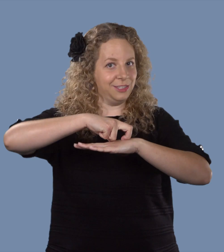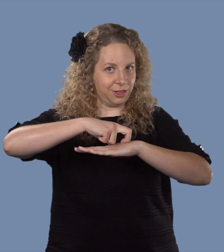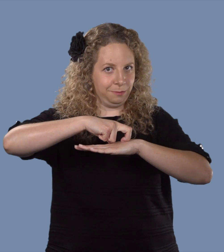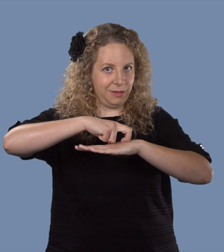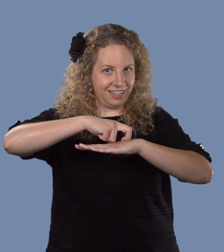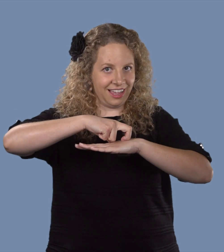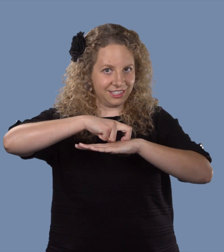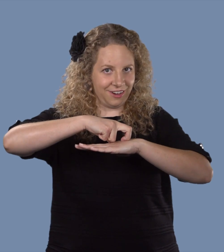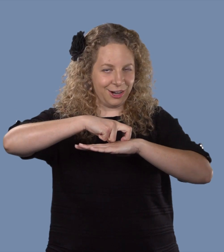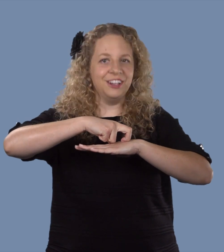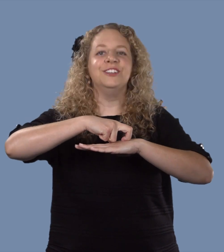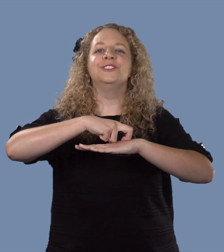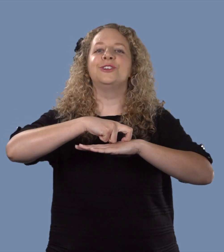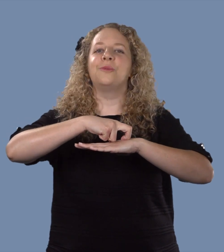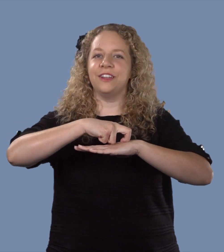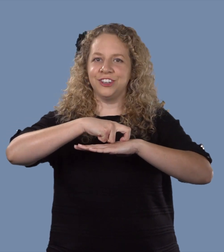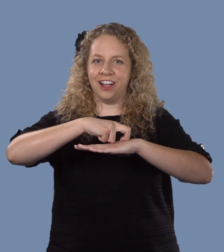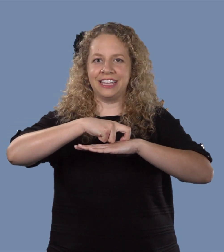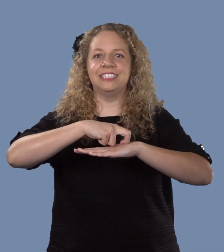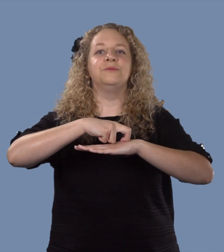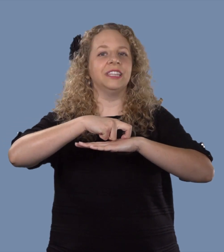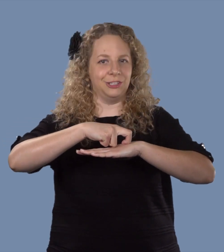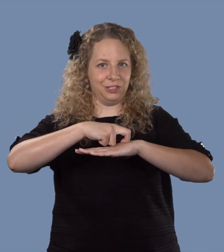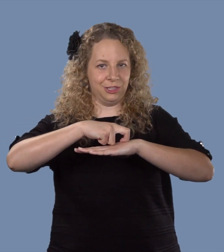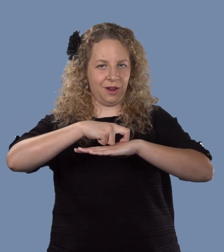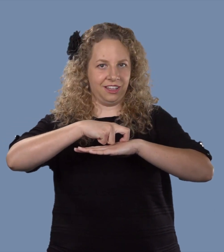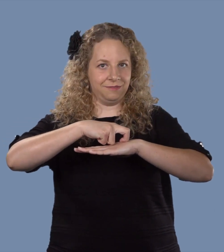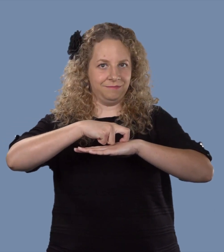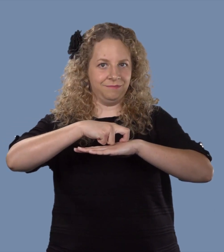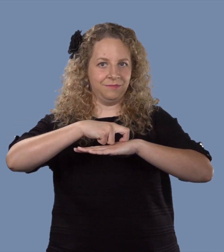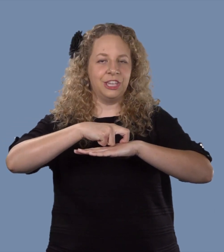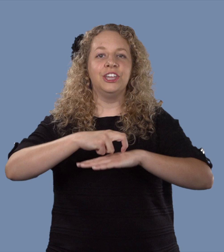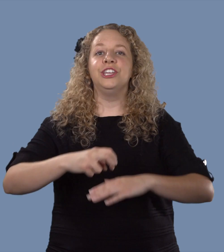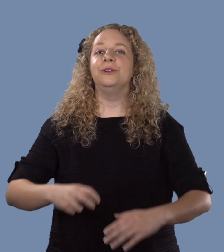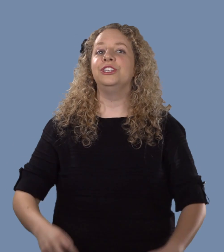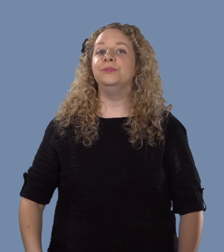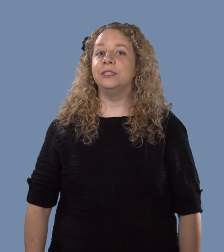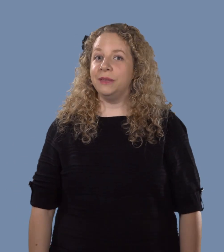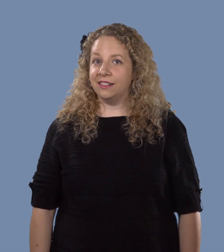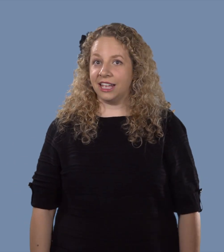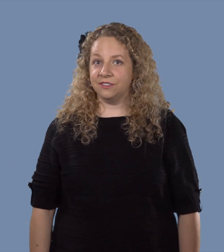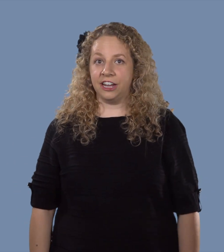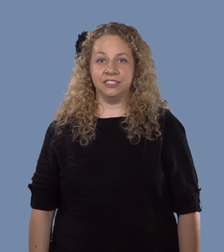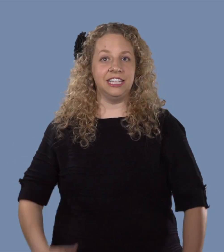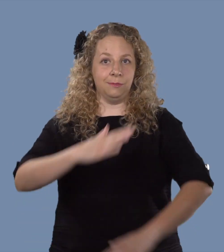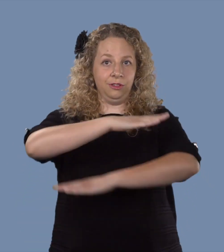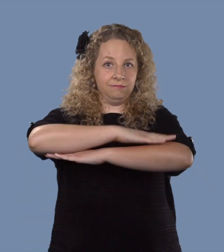use the B classifier as a table and the C classifier to explain that your coffee is set on the far left side